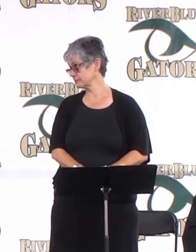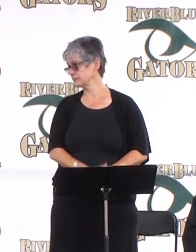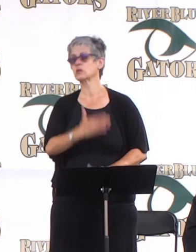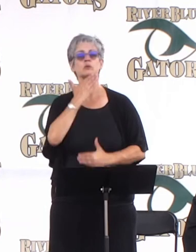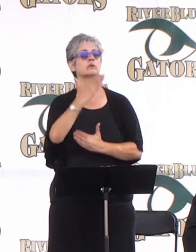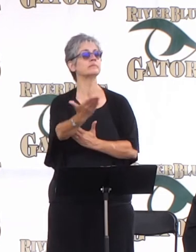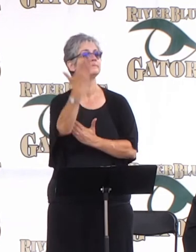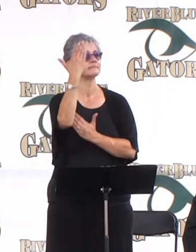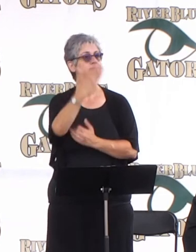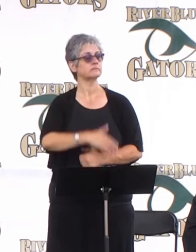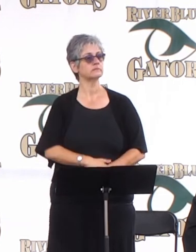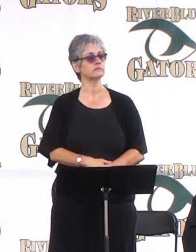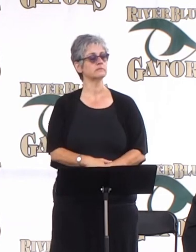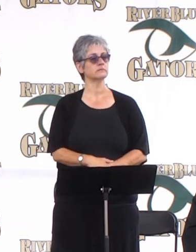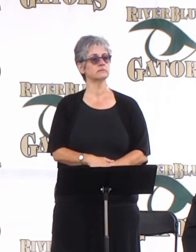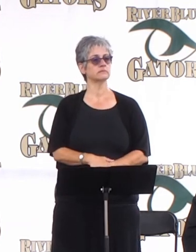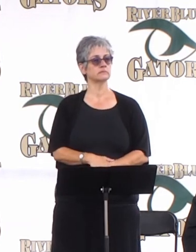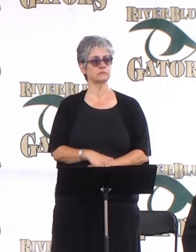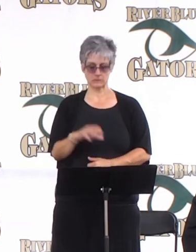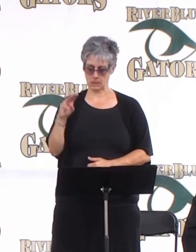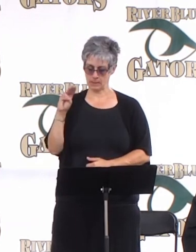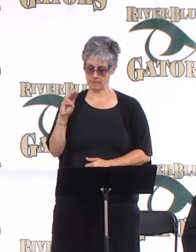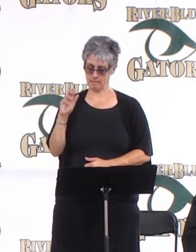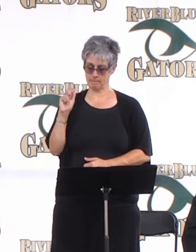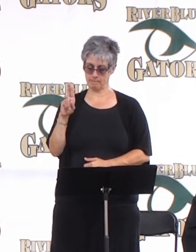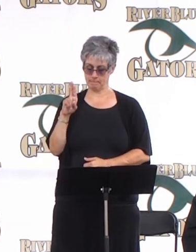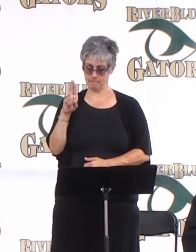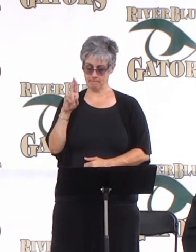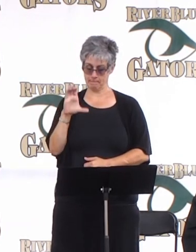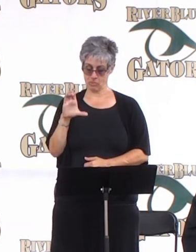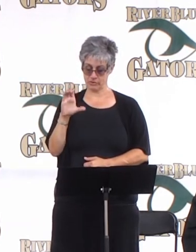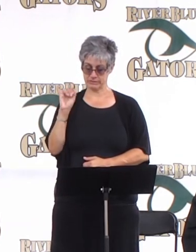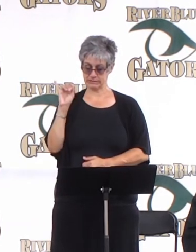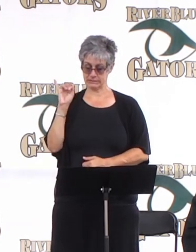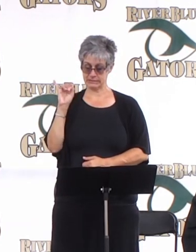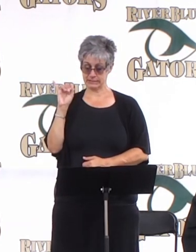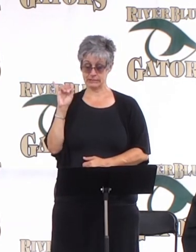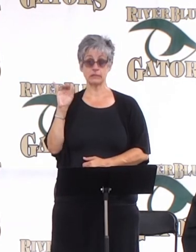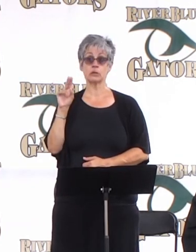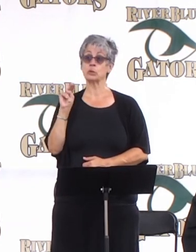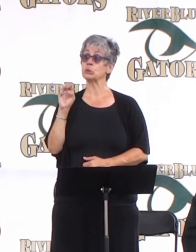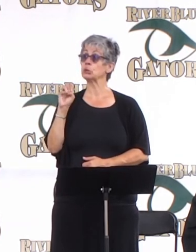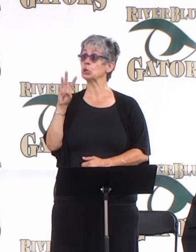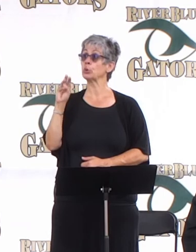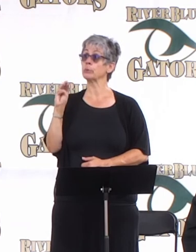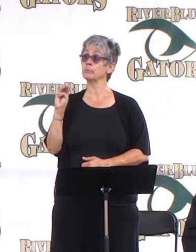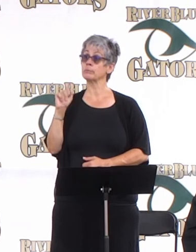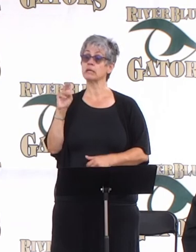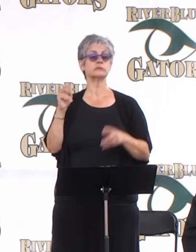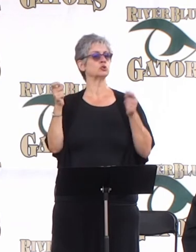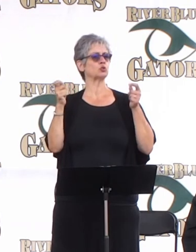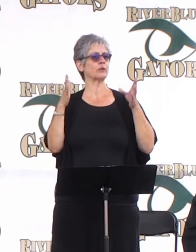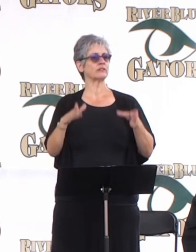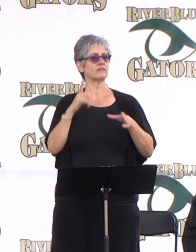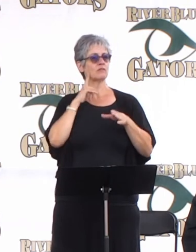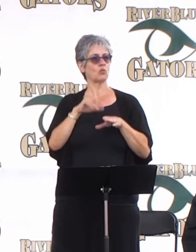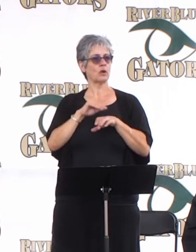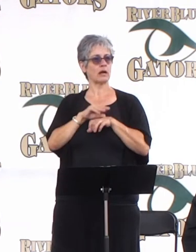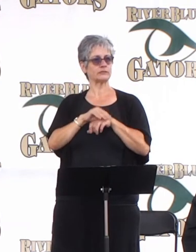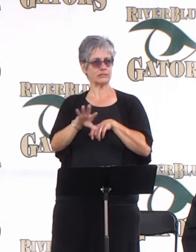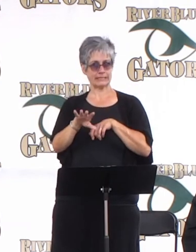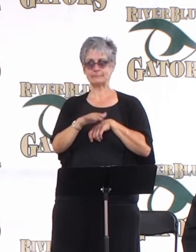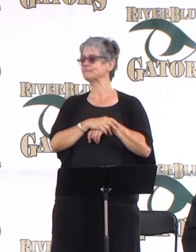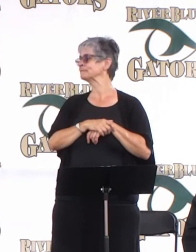Good morning. My name is Marcy Newman. I'm the Director for Counseling and Advisement. Dr. Little, Board of Trustees,